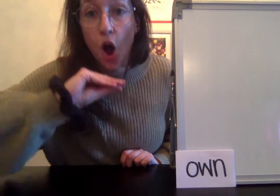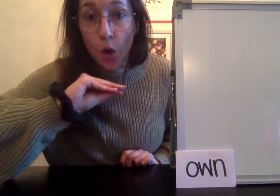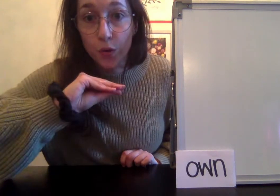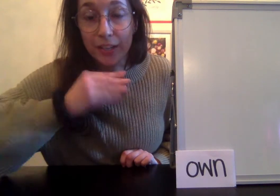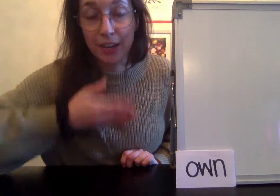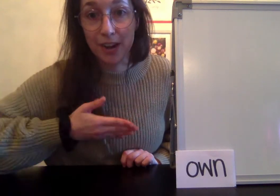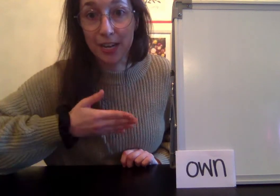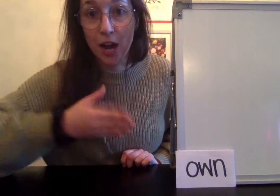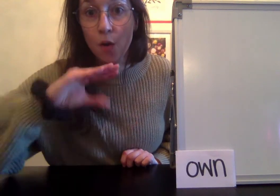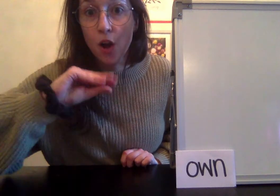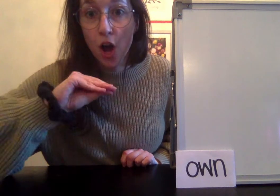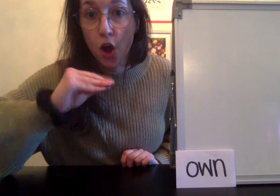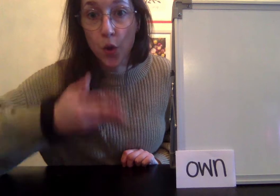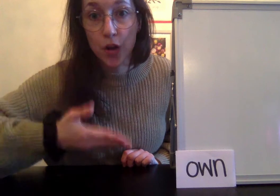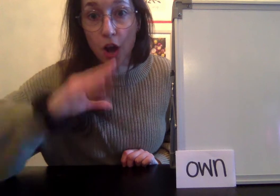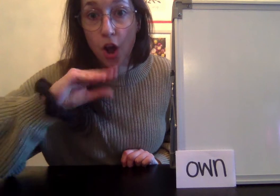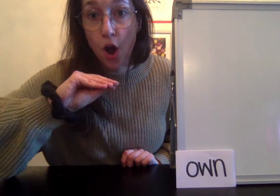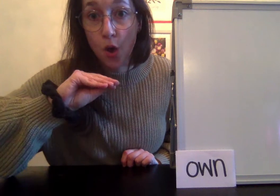Own, get ready, go.